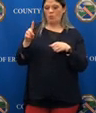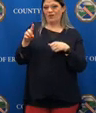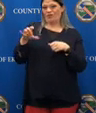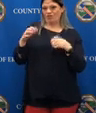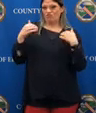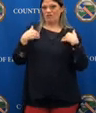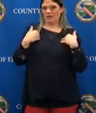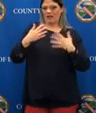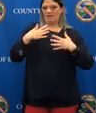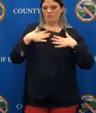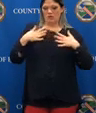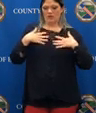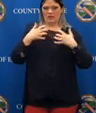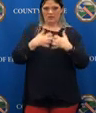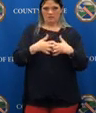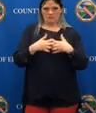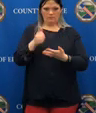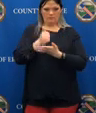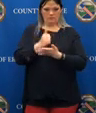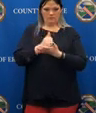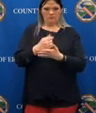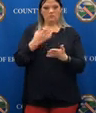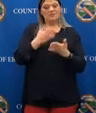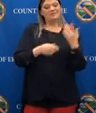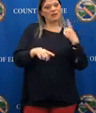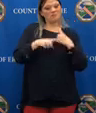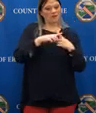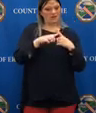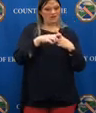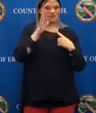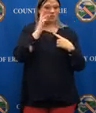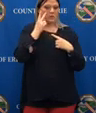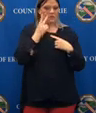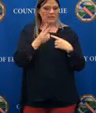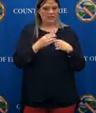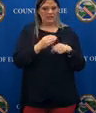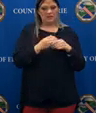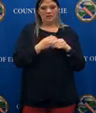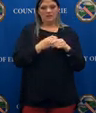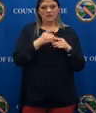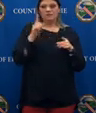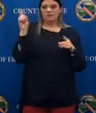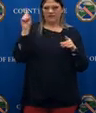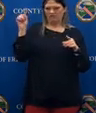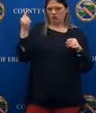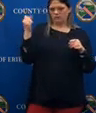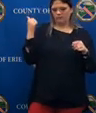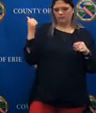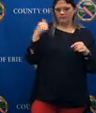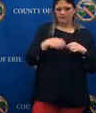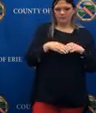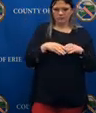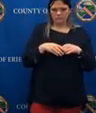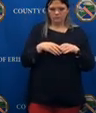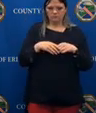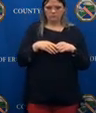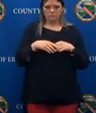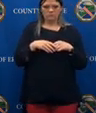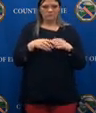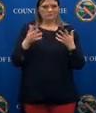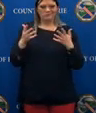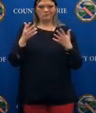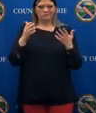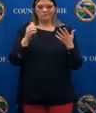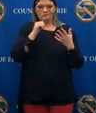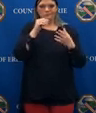assist. Some positives coming from this report, which you'll see. Let's go to this first. Don't know why those are out of order,